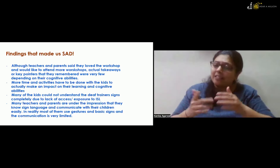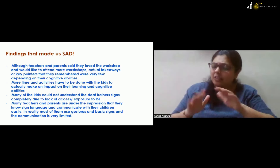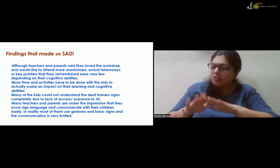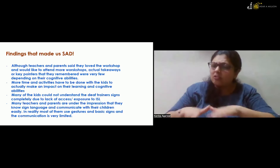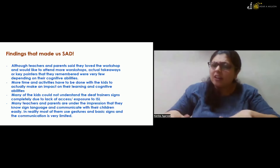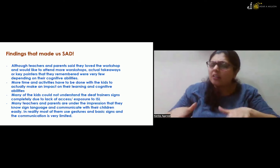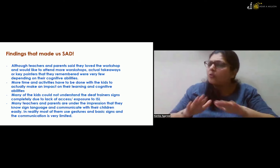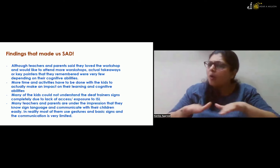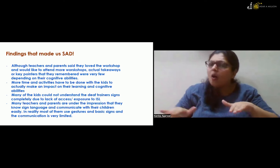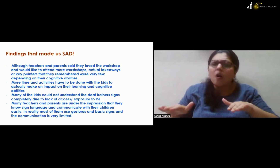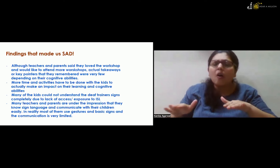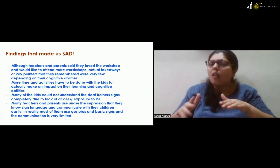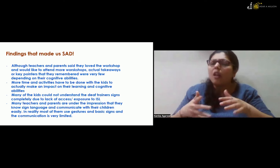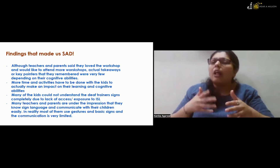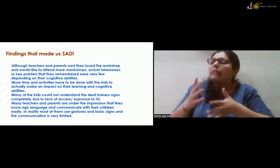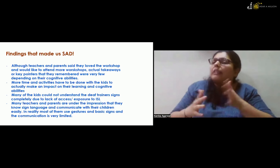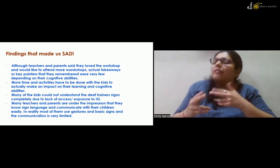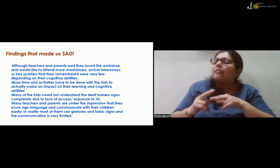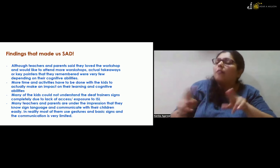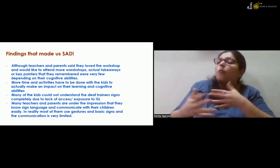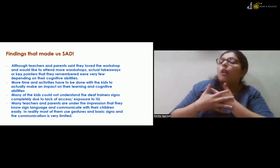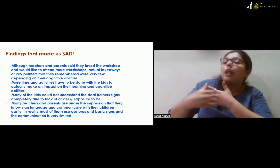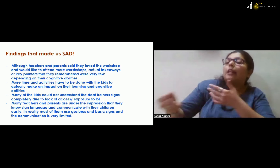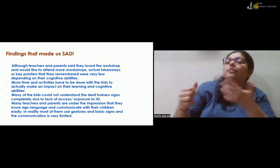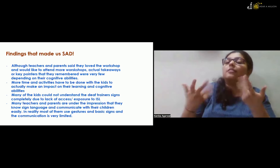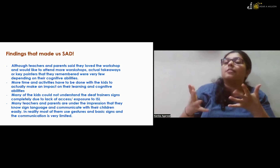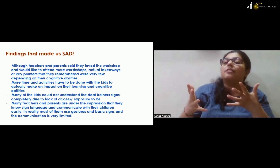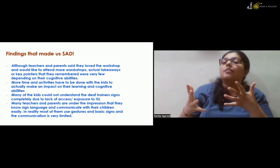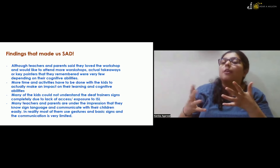But we had limited time.